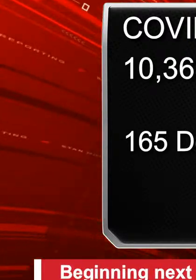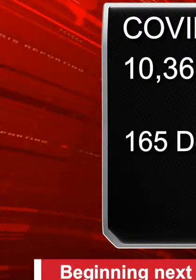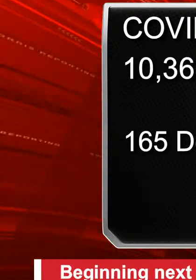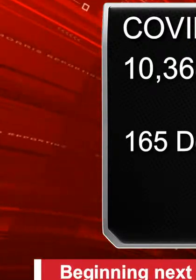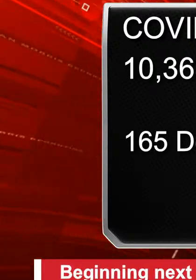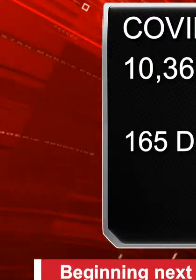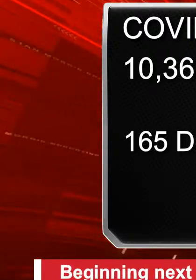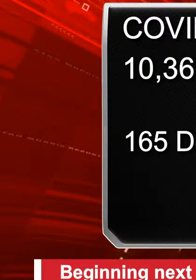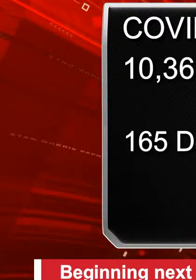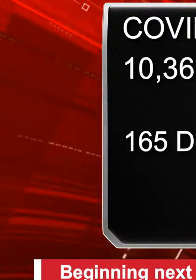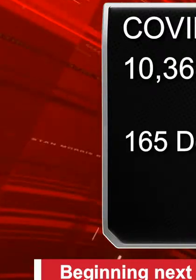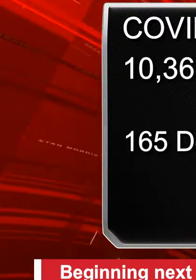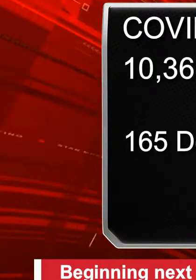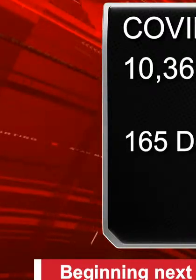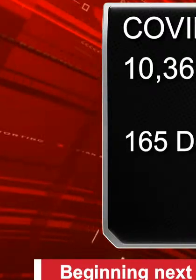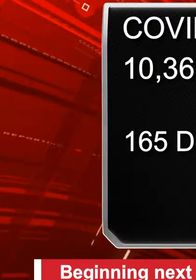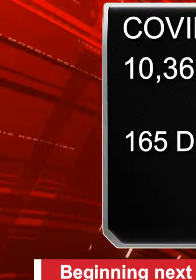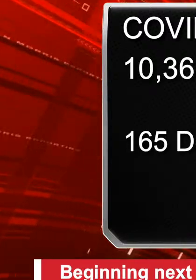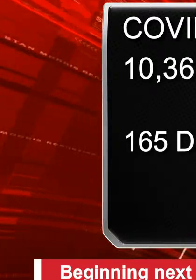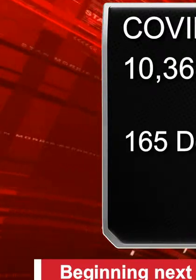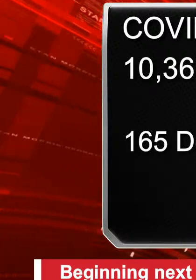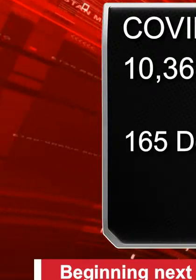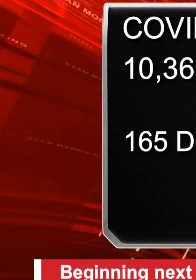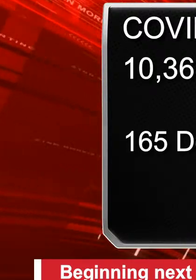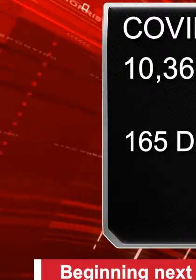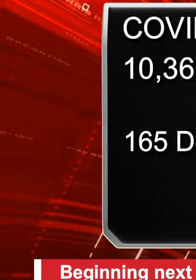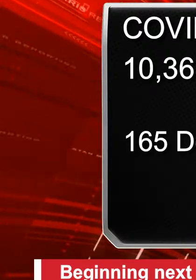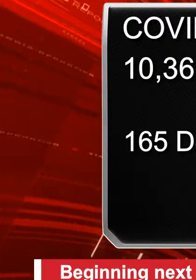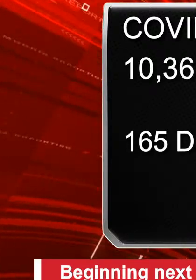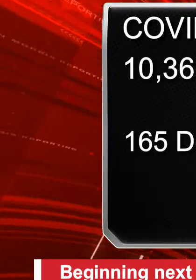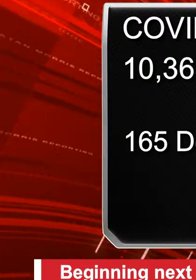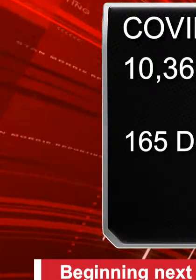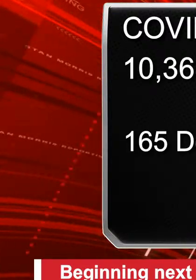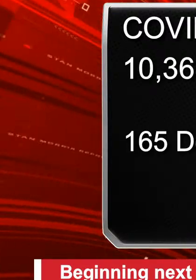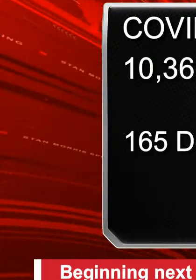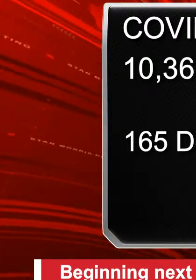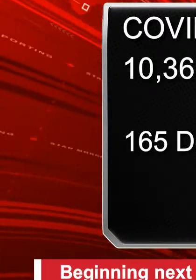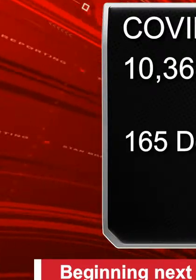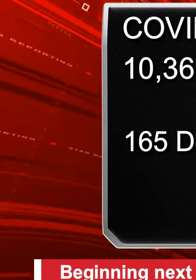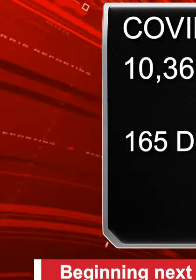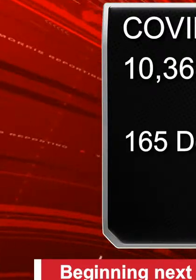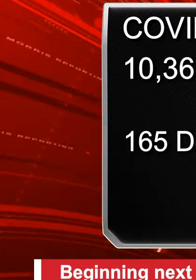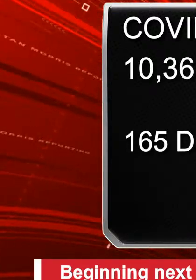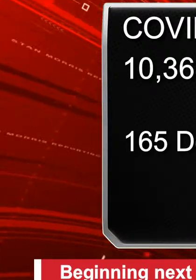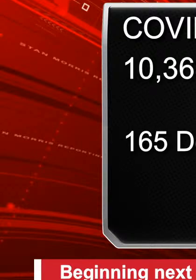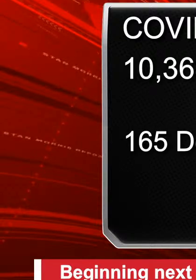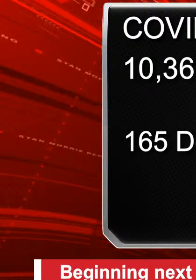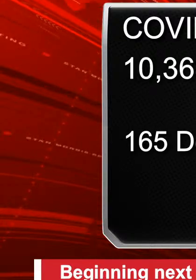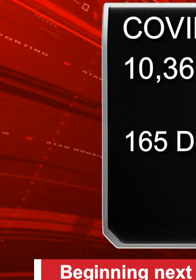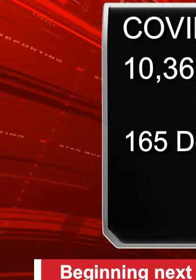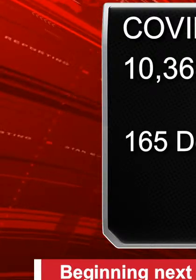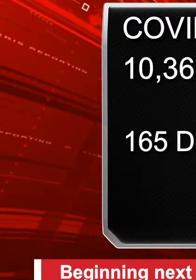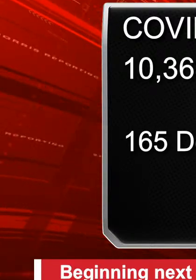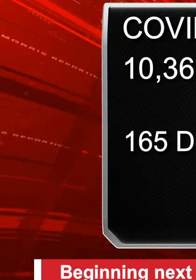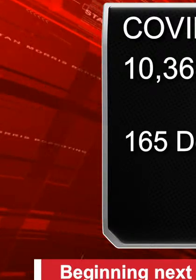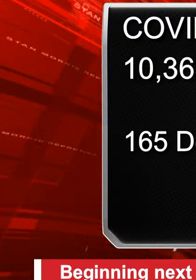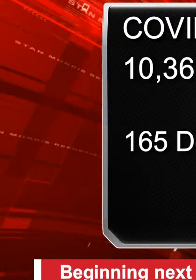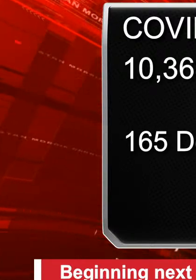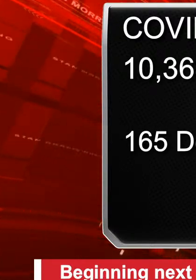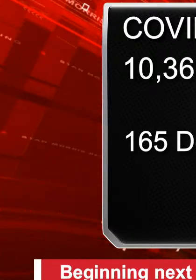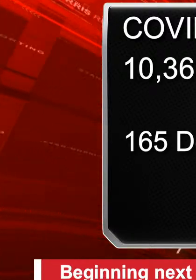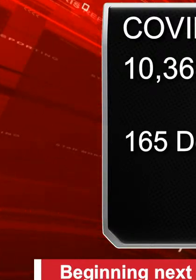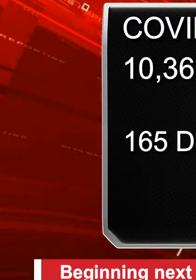going to be some significant changes, but we want to give you the gist of what that means. And in essence, it means all of the businesses that have been at